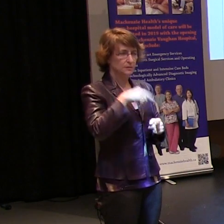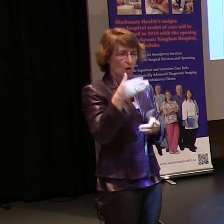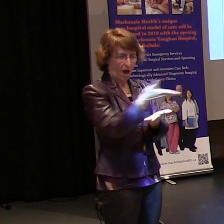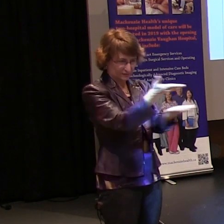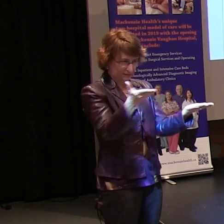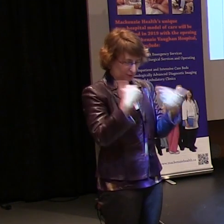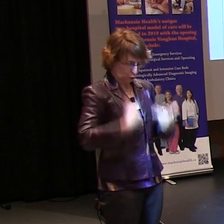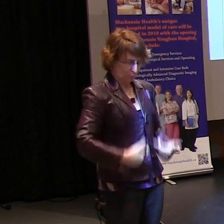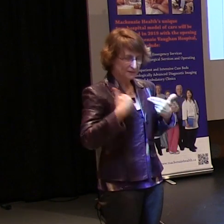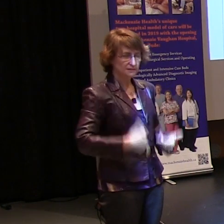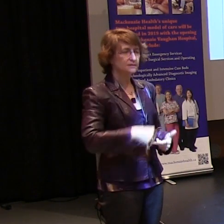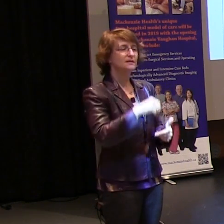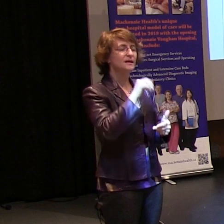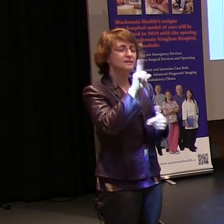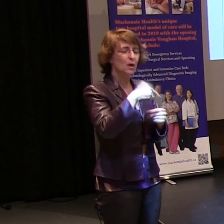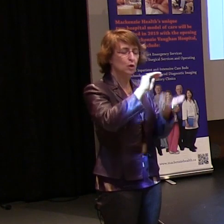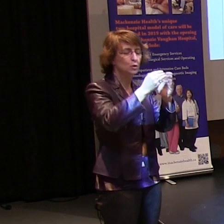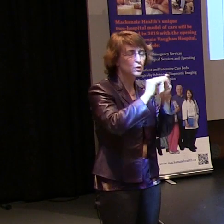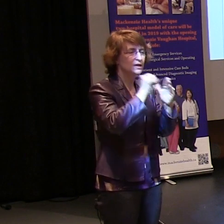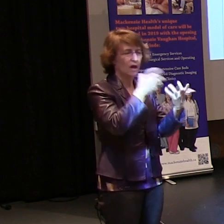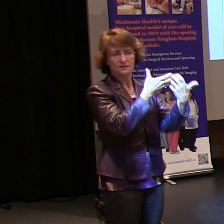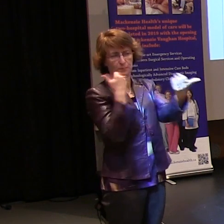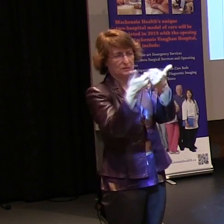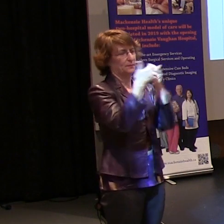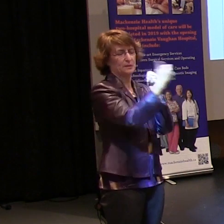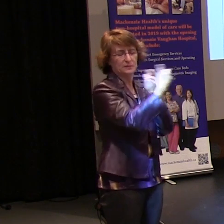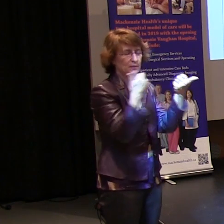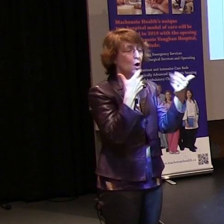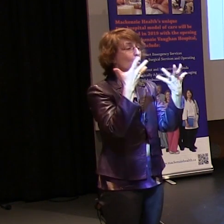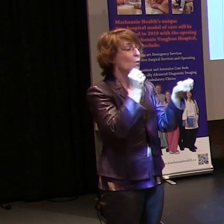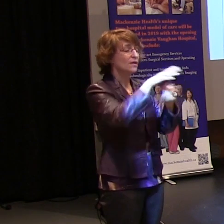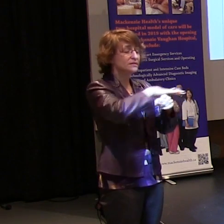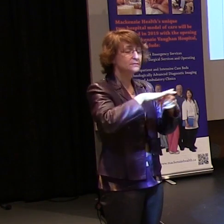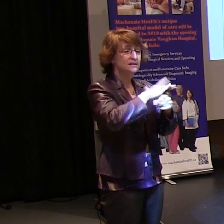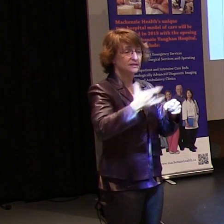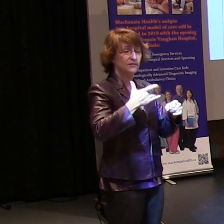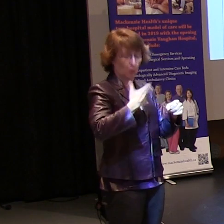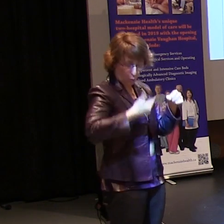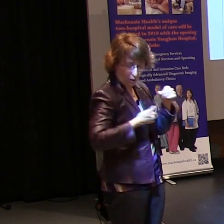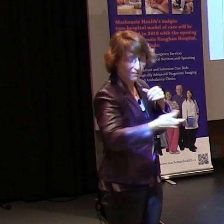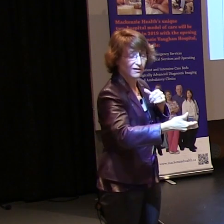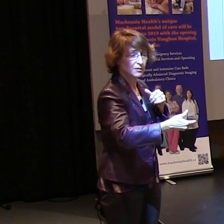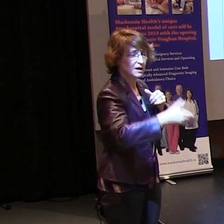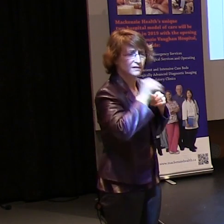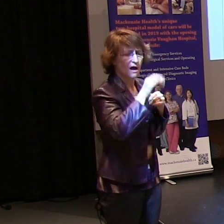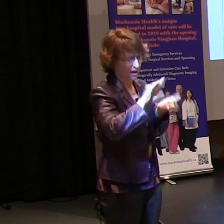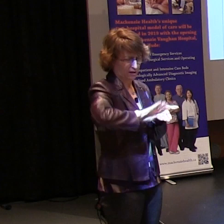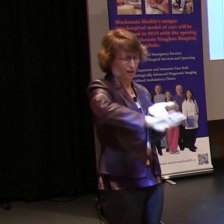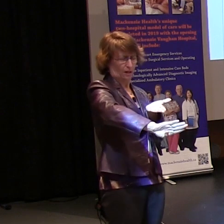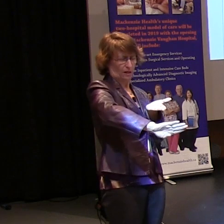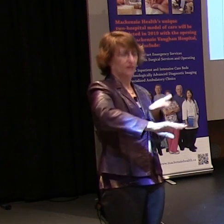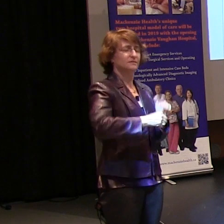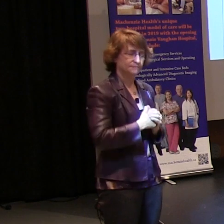about community and not about separating from the community. About a space that say, welcome in, no, you are not welcome to